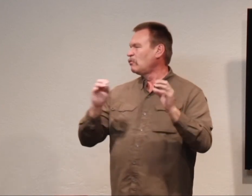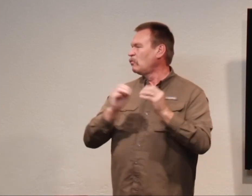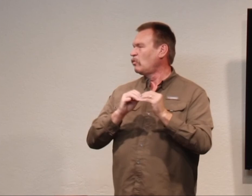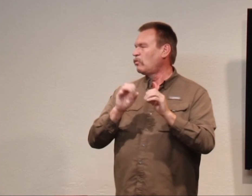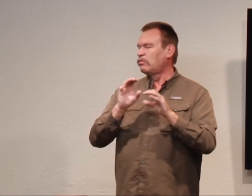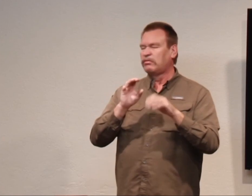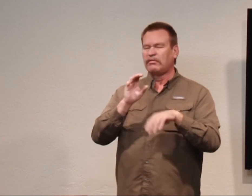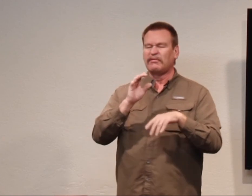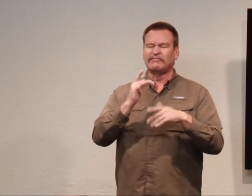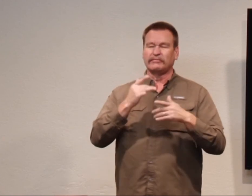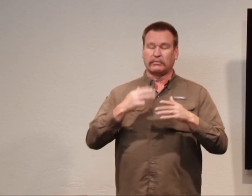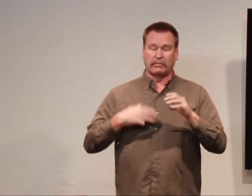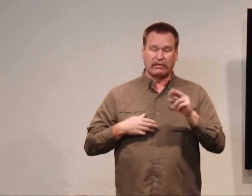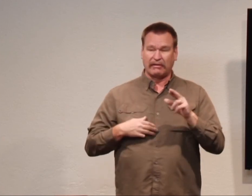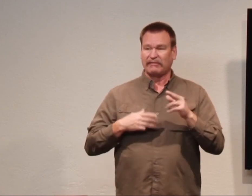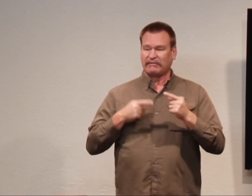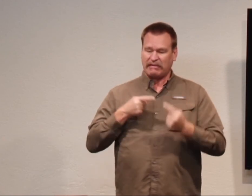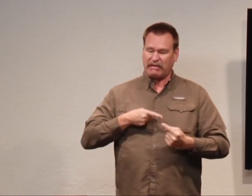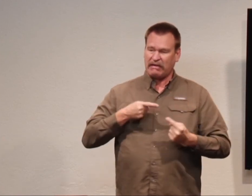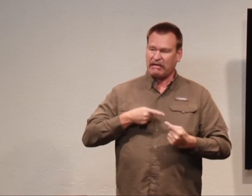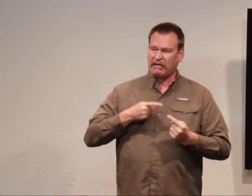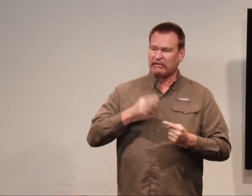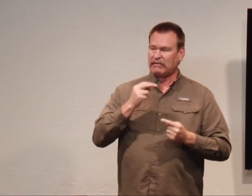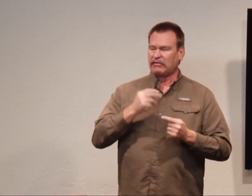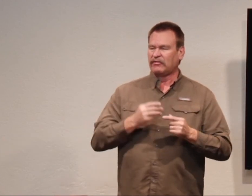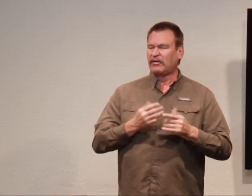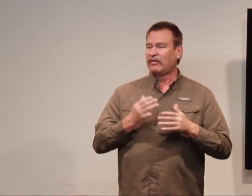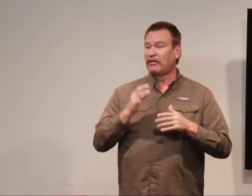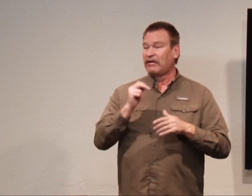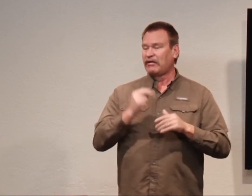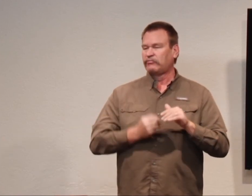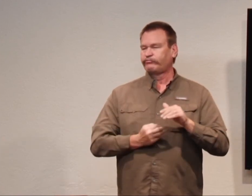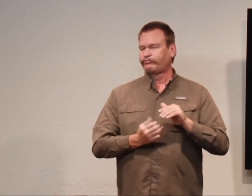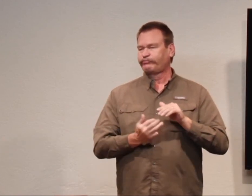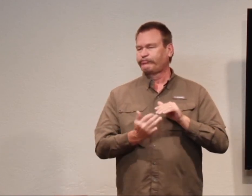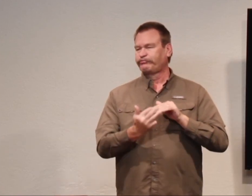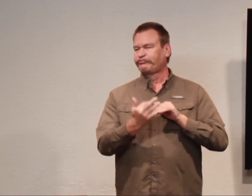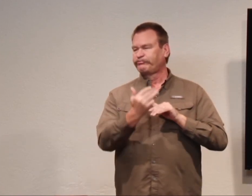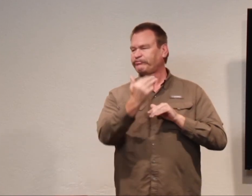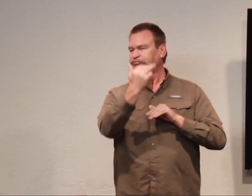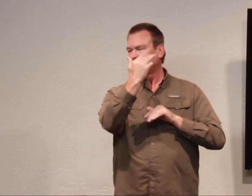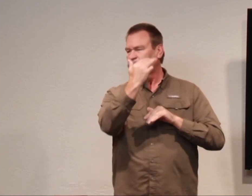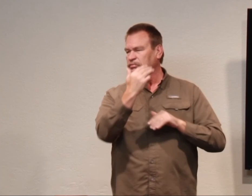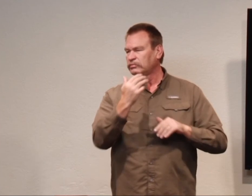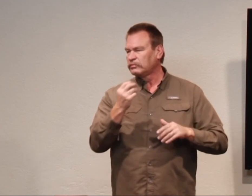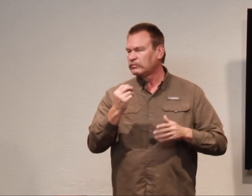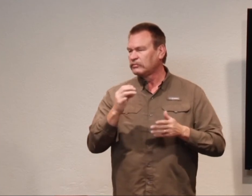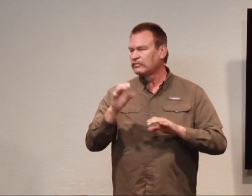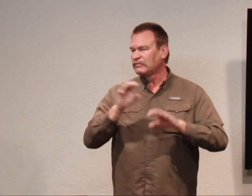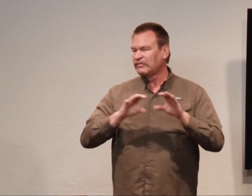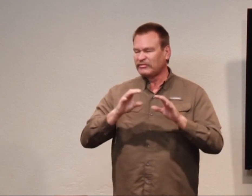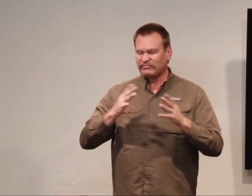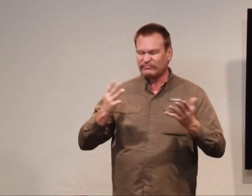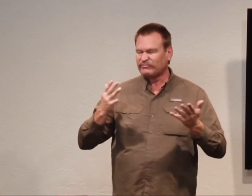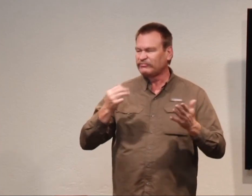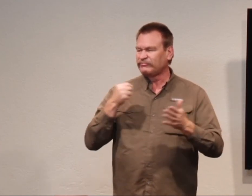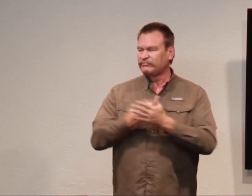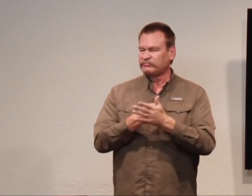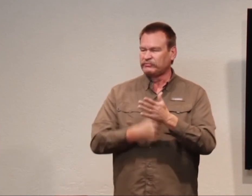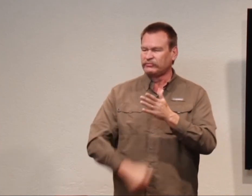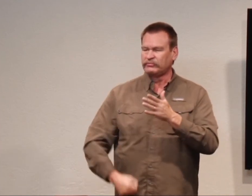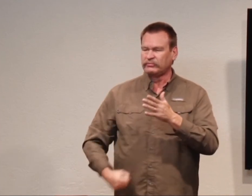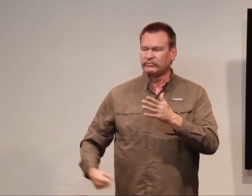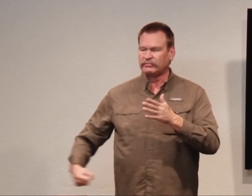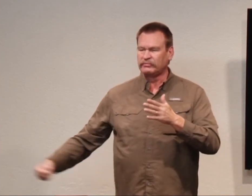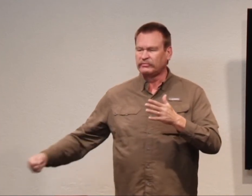the chemo is not working any longer. So the cancer is basically, starting to overwhelm his body, and